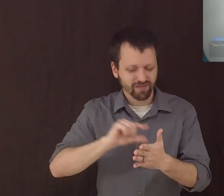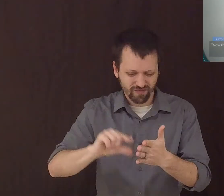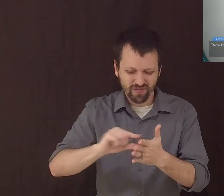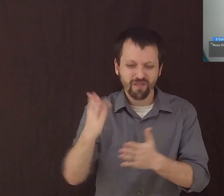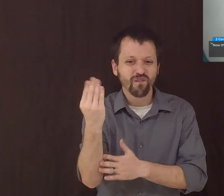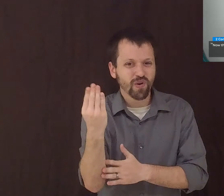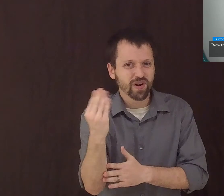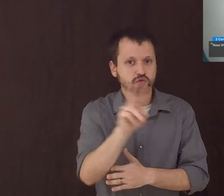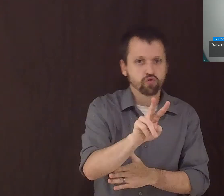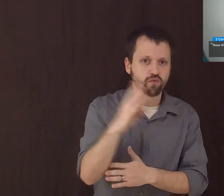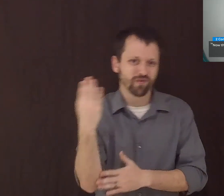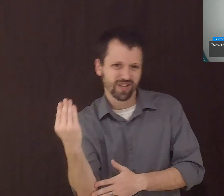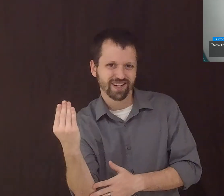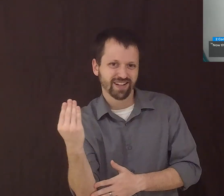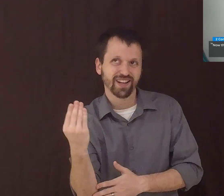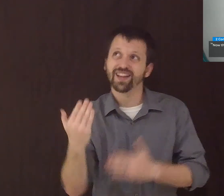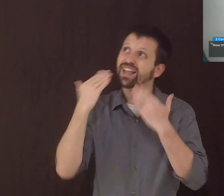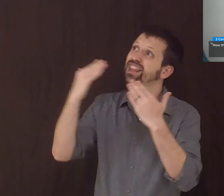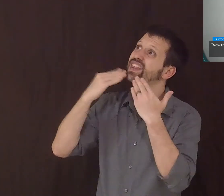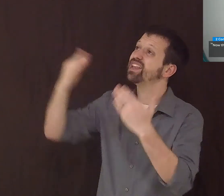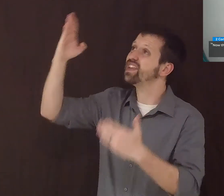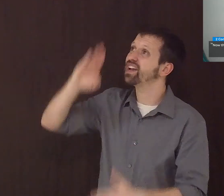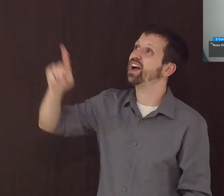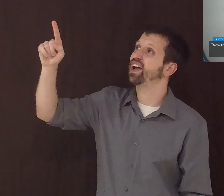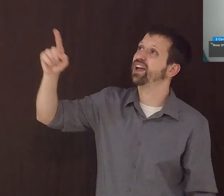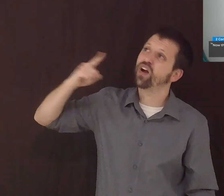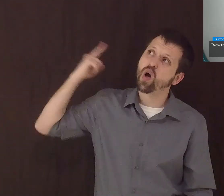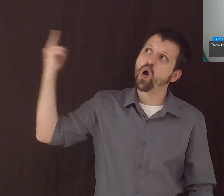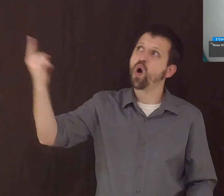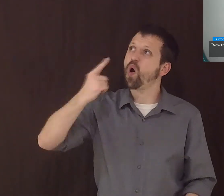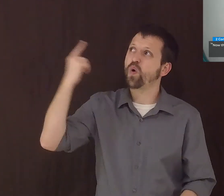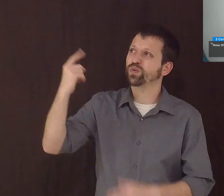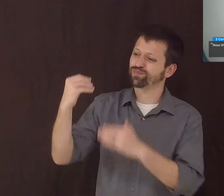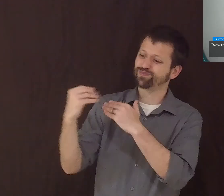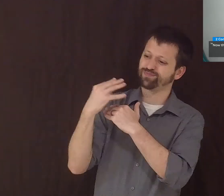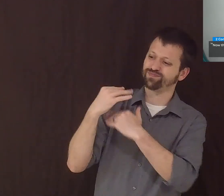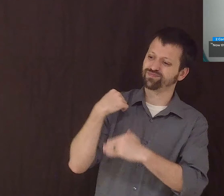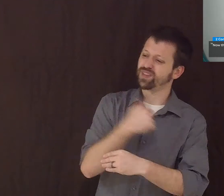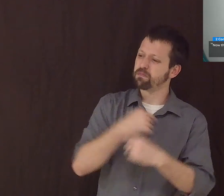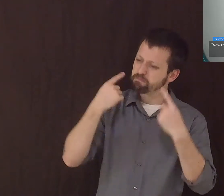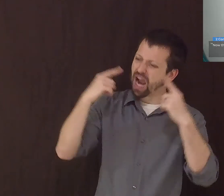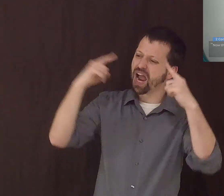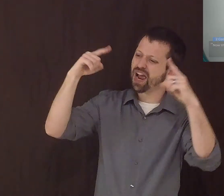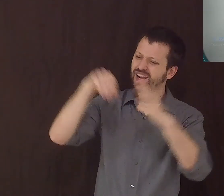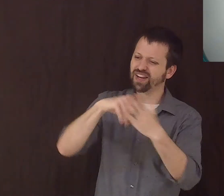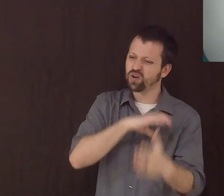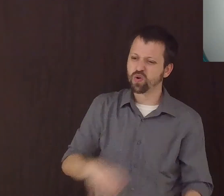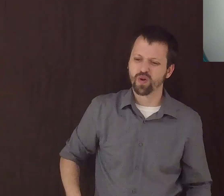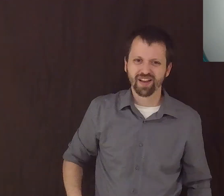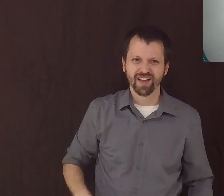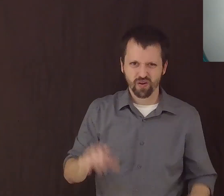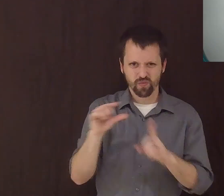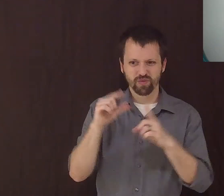there, now thanks be unto God, which always causes us to triumph in Christ. And that